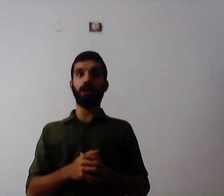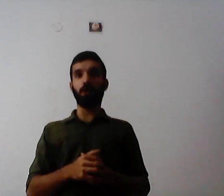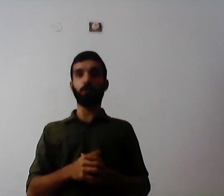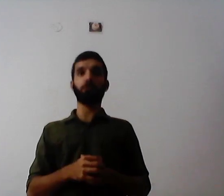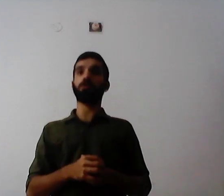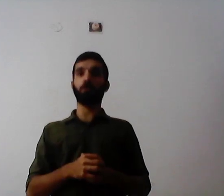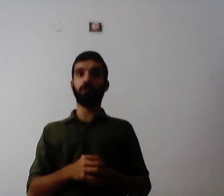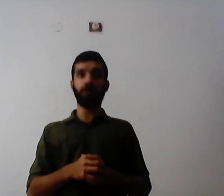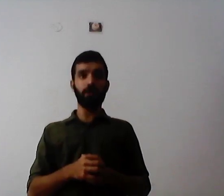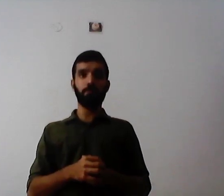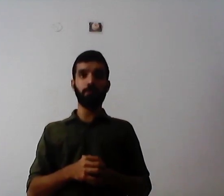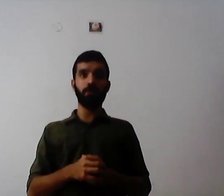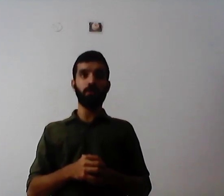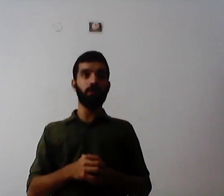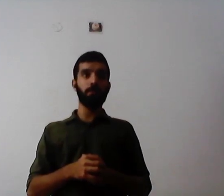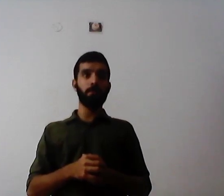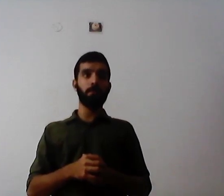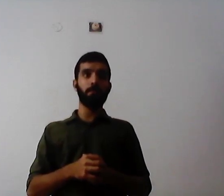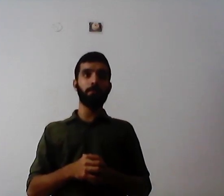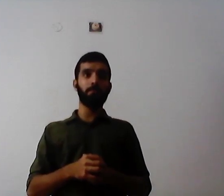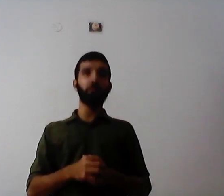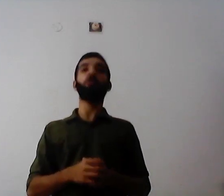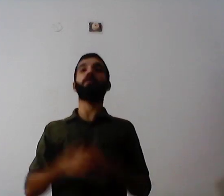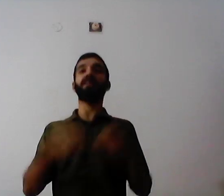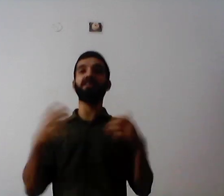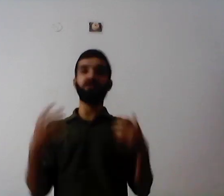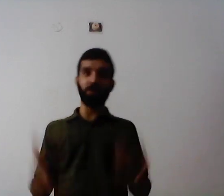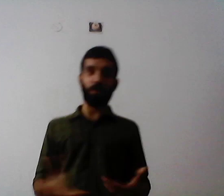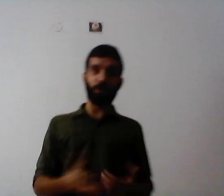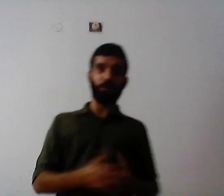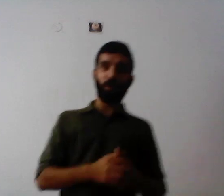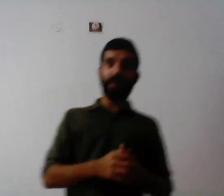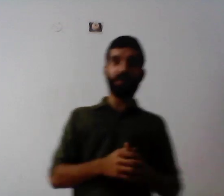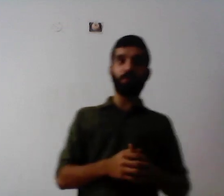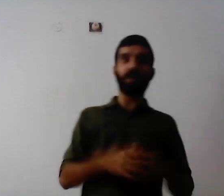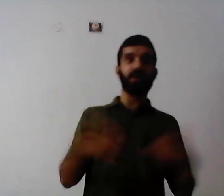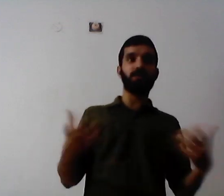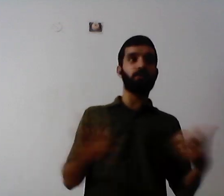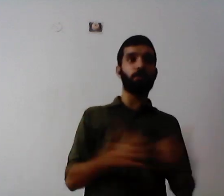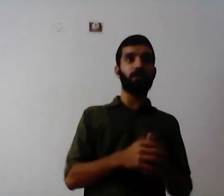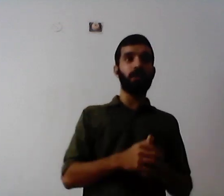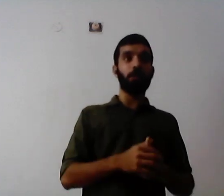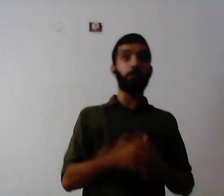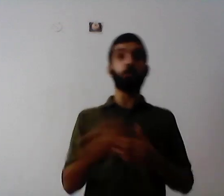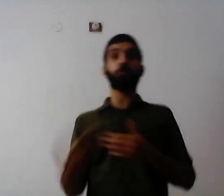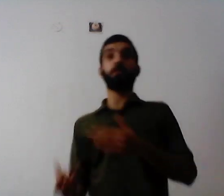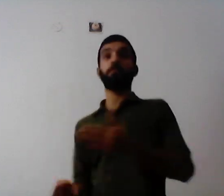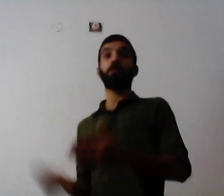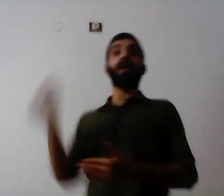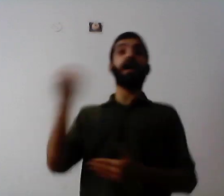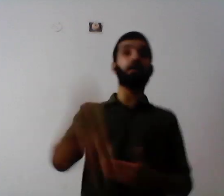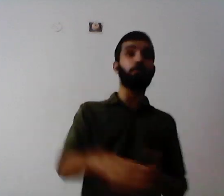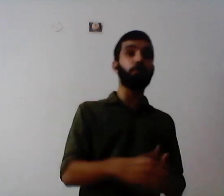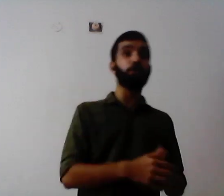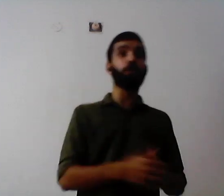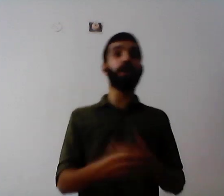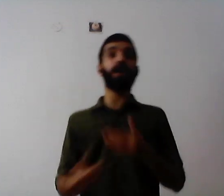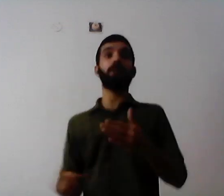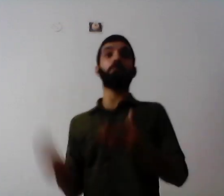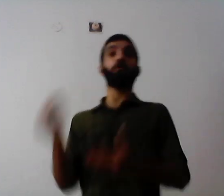to the solubility? No, it is not. Why it is not? Because maybe you can add more sugar and more sugar